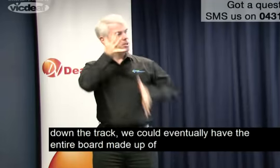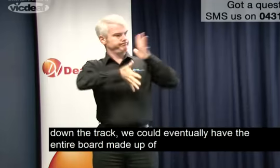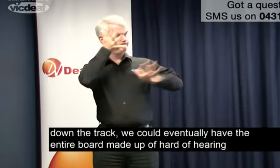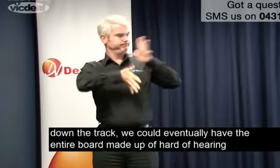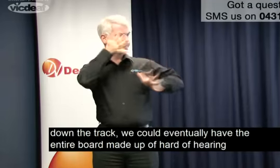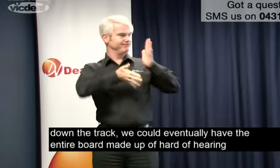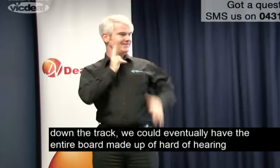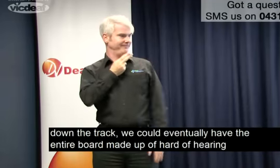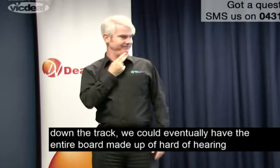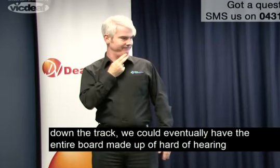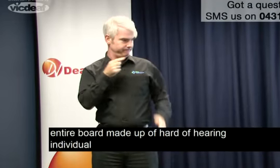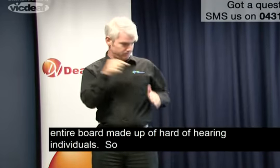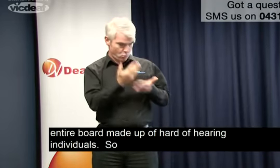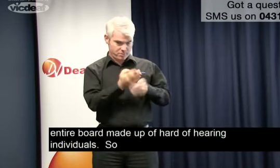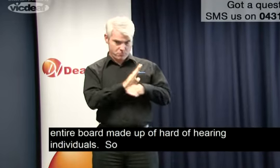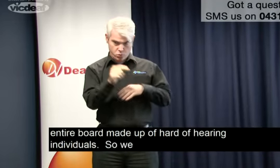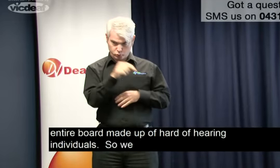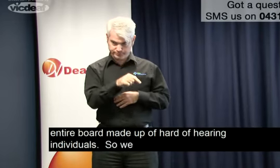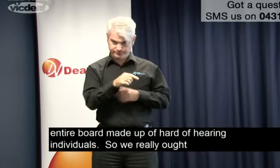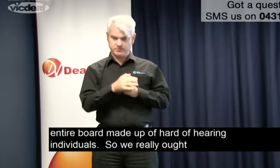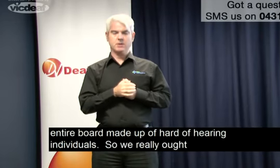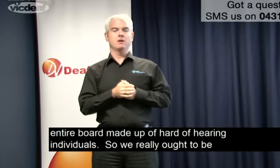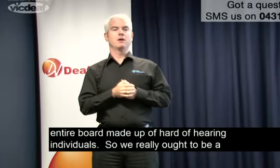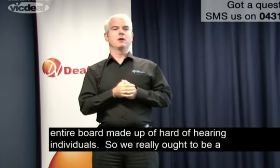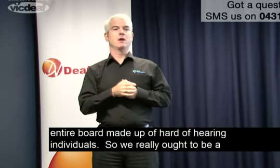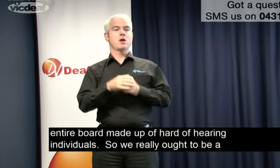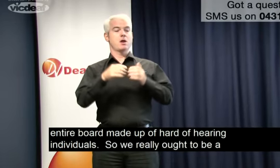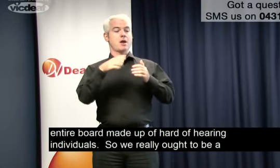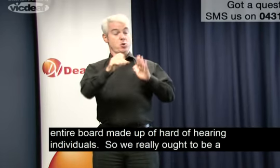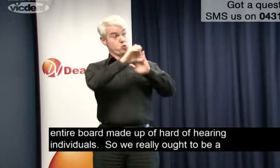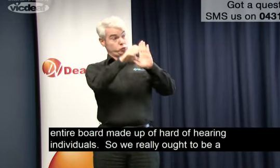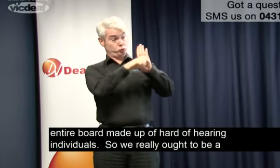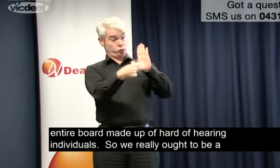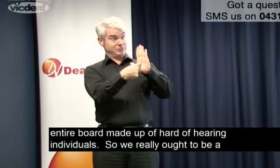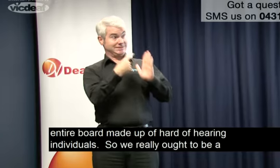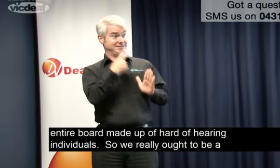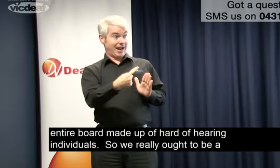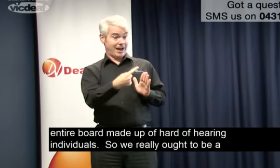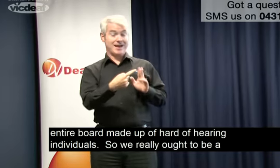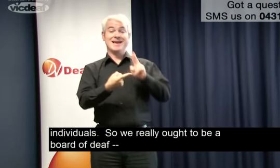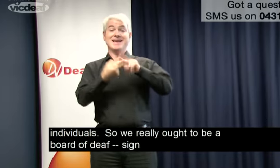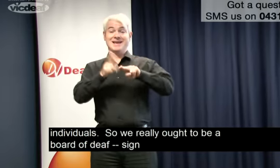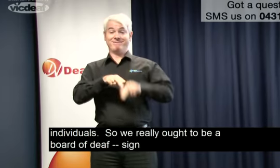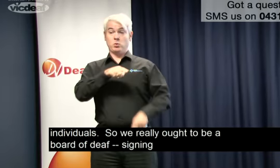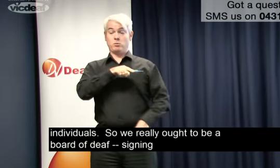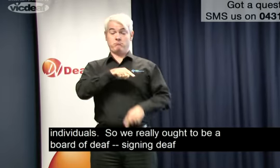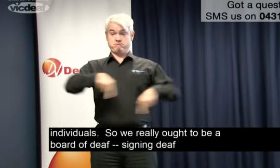our reasoning around that. So signing deaf members on the board. With the Constitution, it does